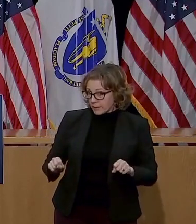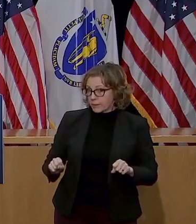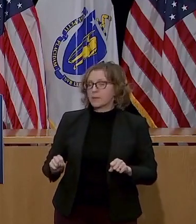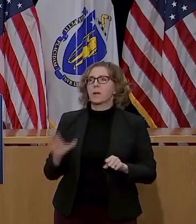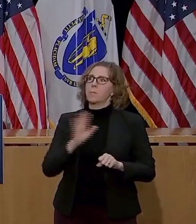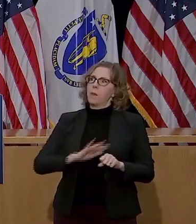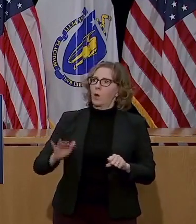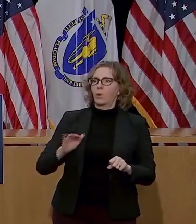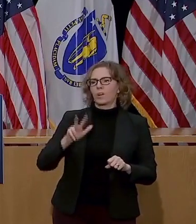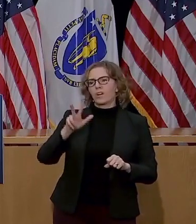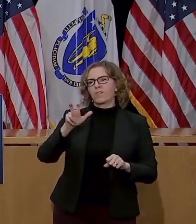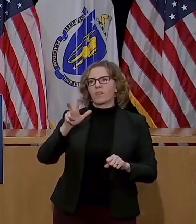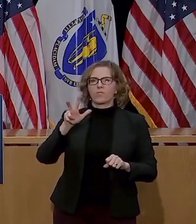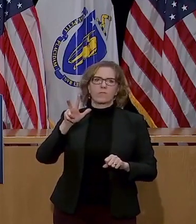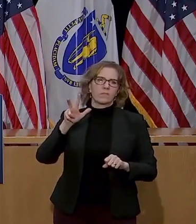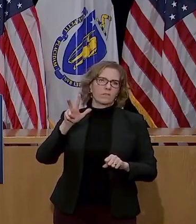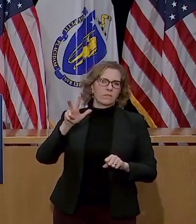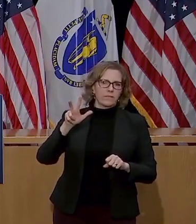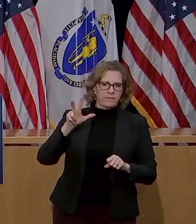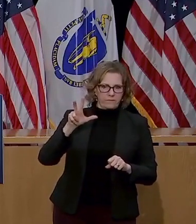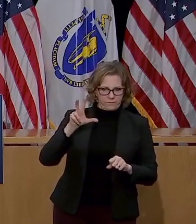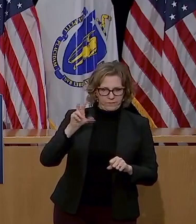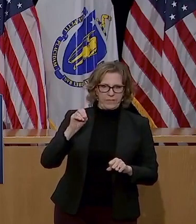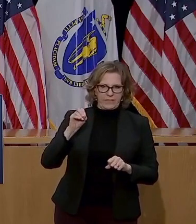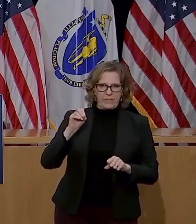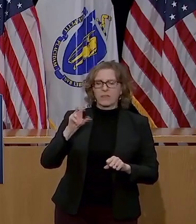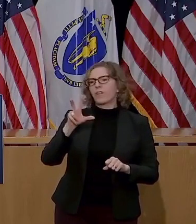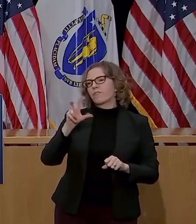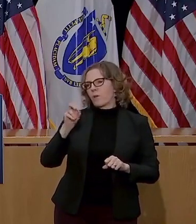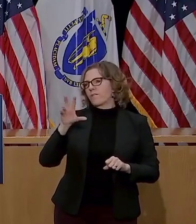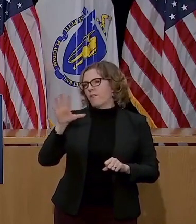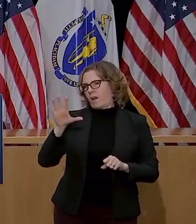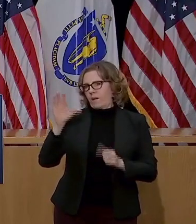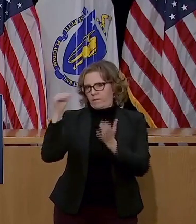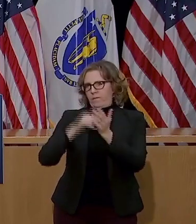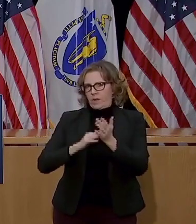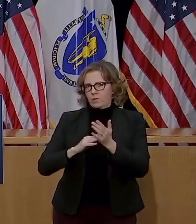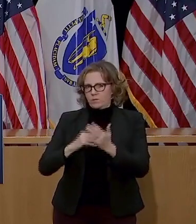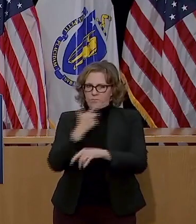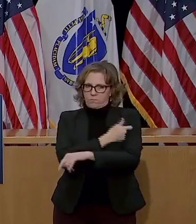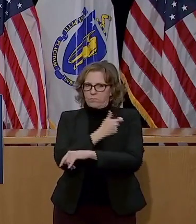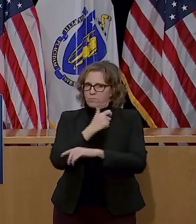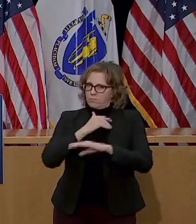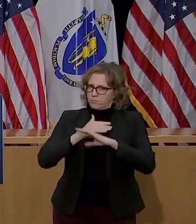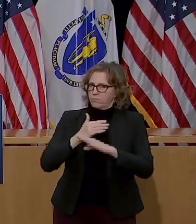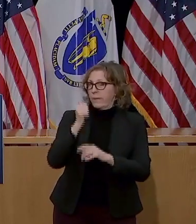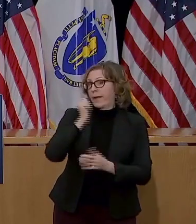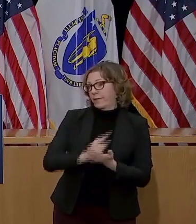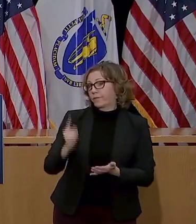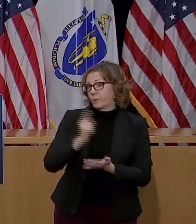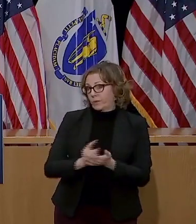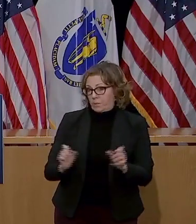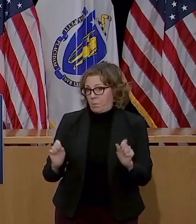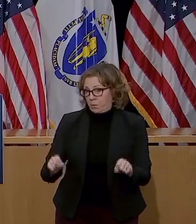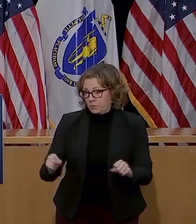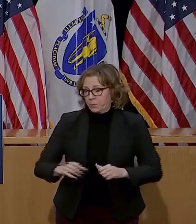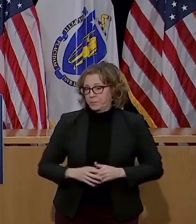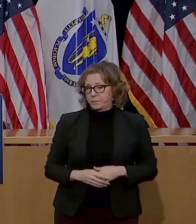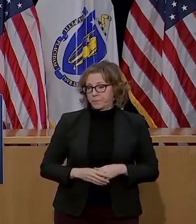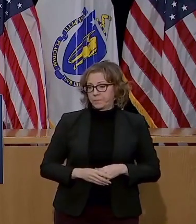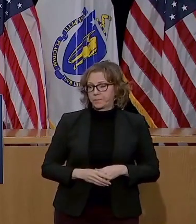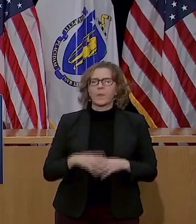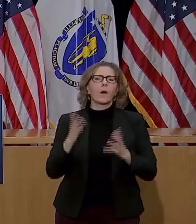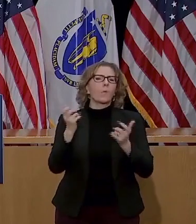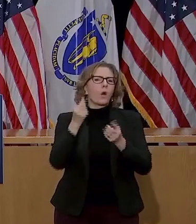week. Two important things to note here. First, the capacity to vaccinate is not the